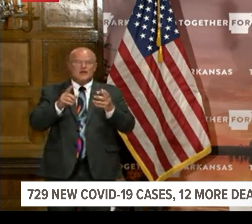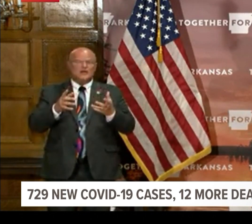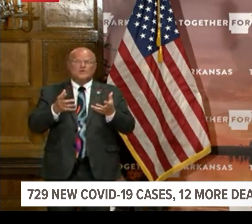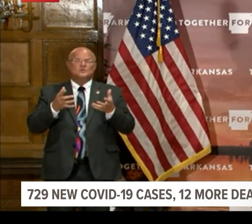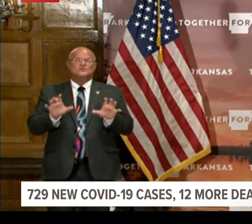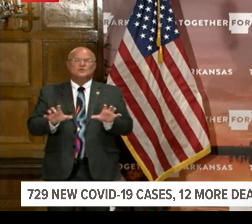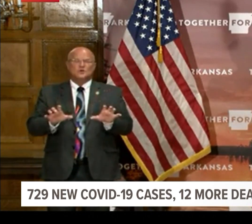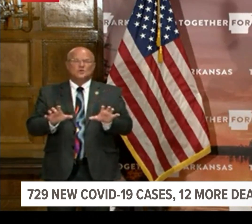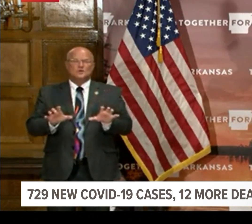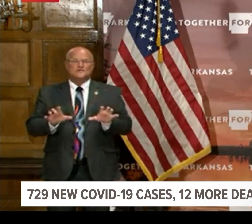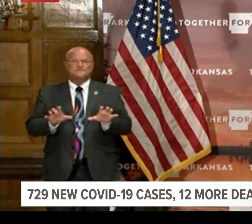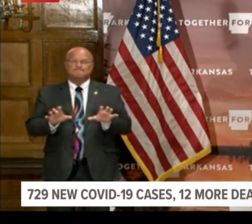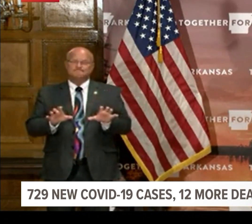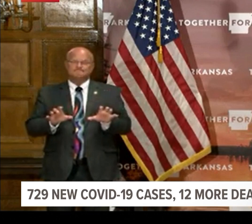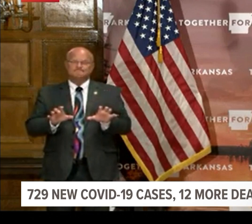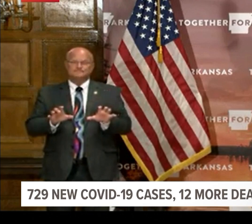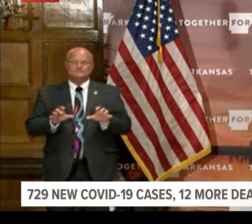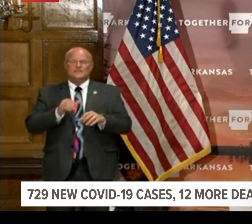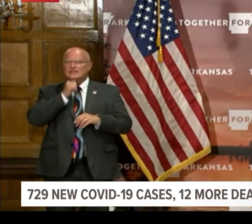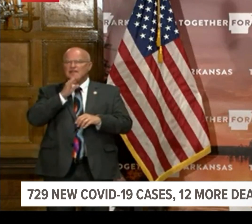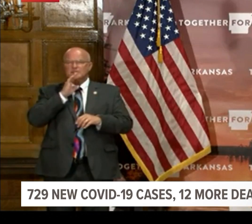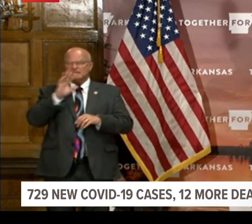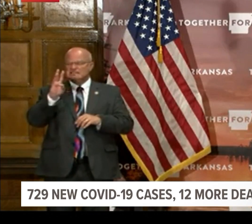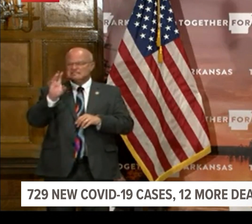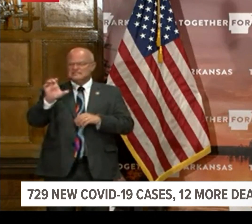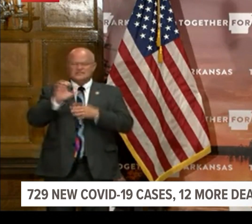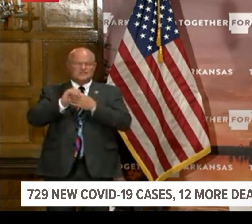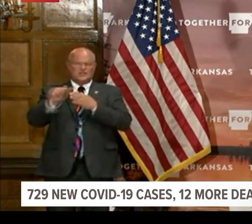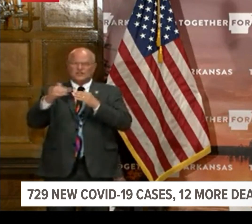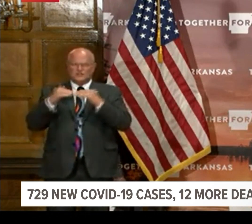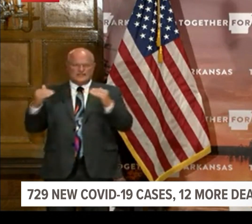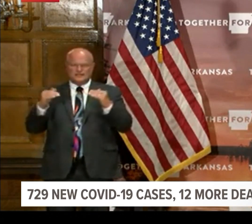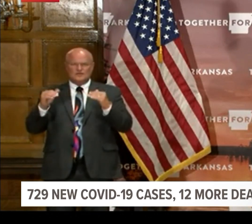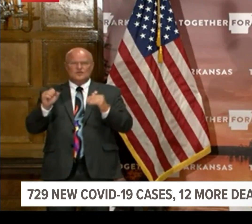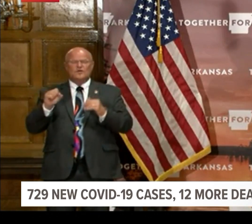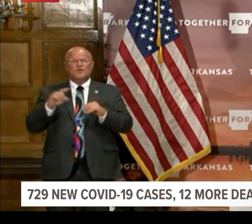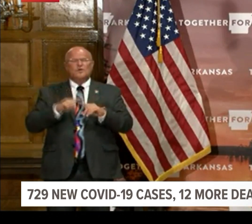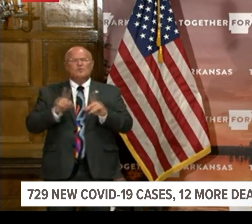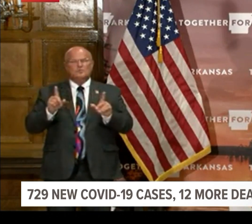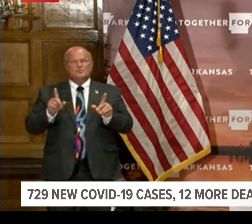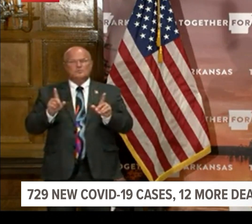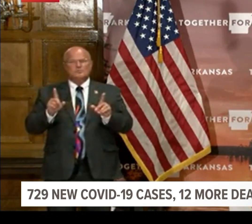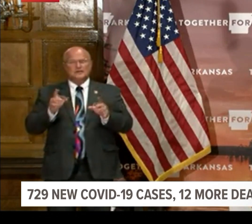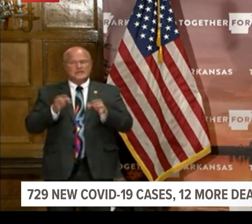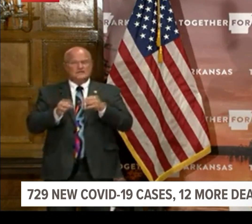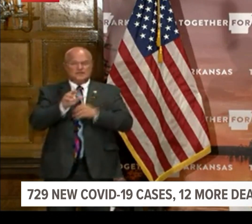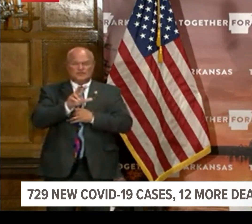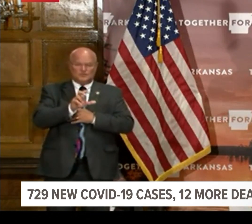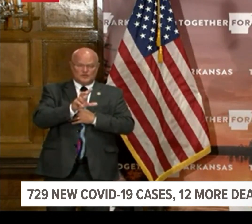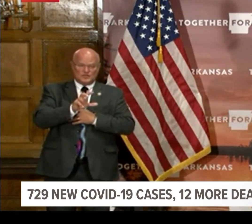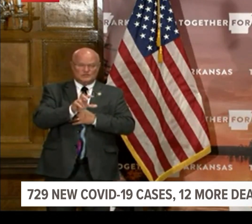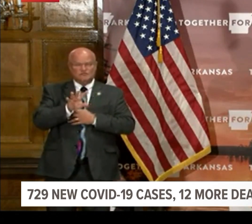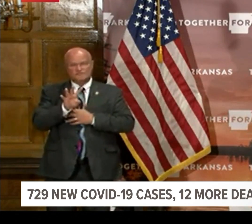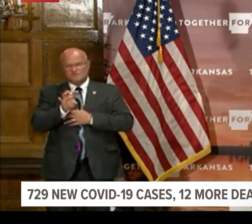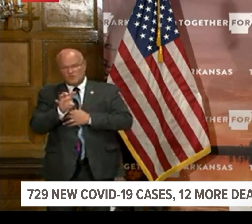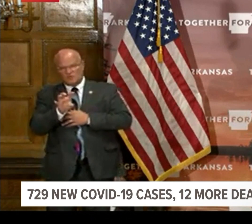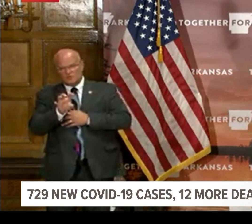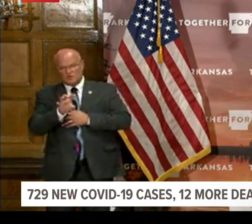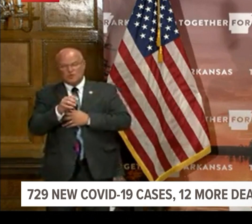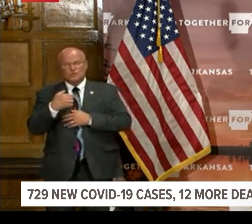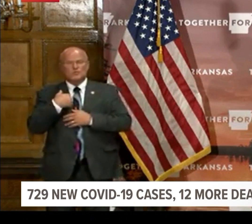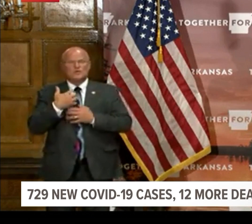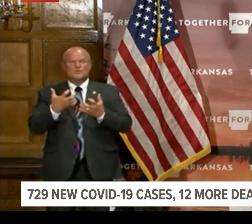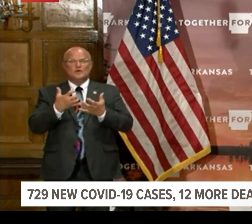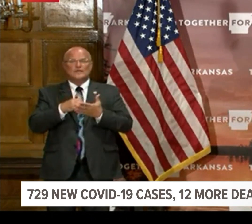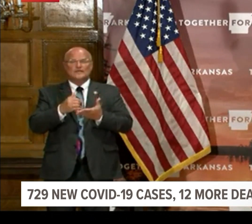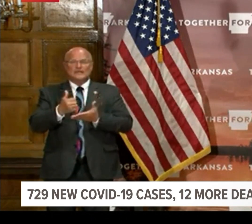to, I've always said it shouldn't be at the $600 level. And so, whether it's 300 or 400, we want to get